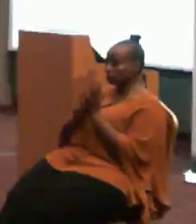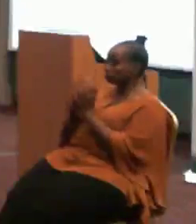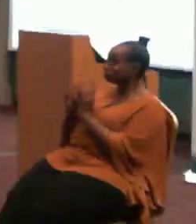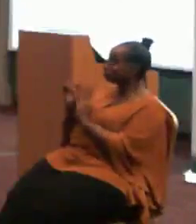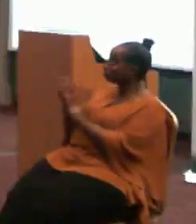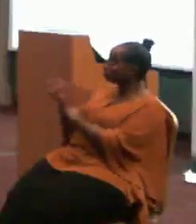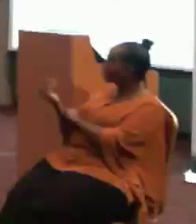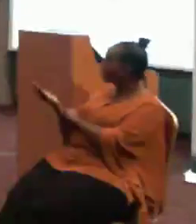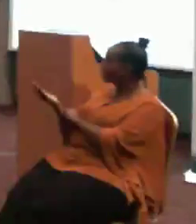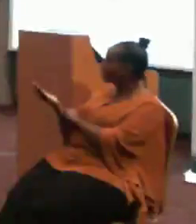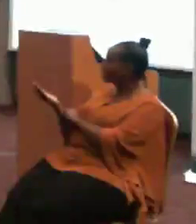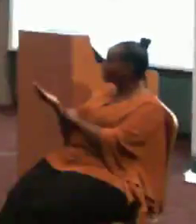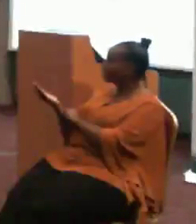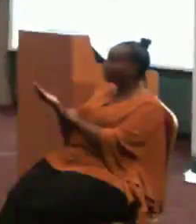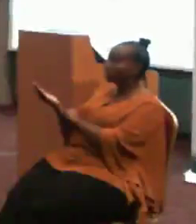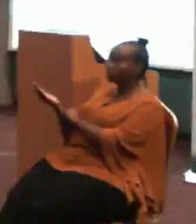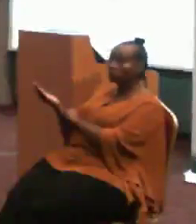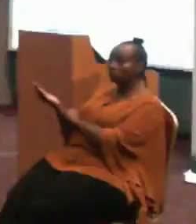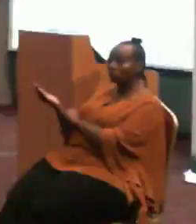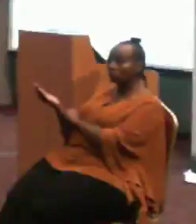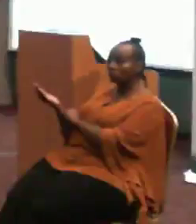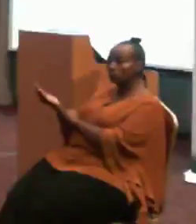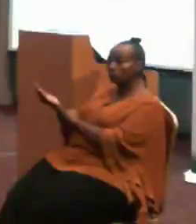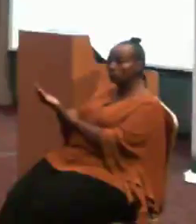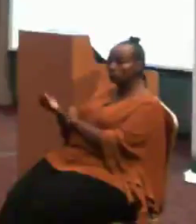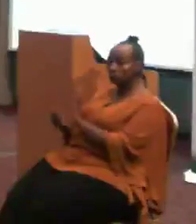and even just for the RCAs.